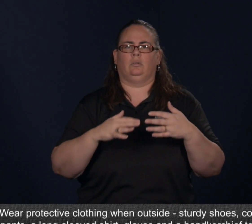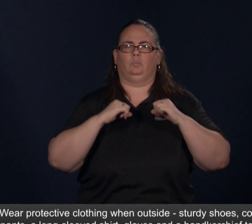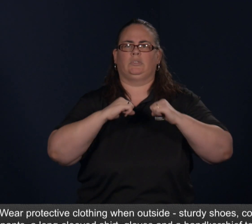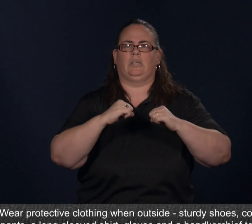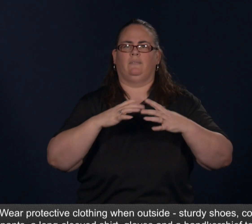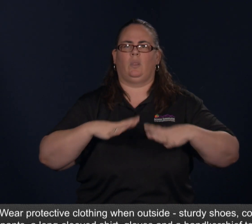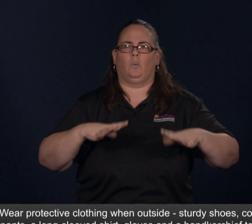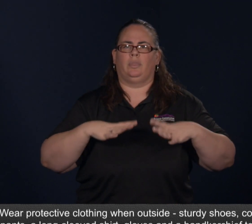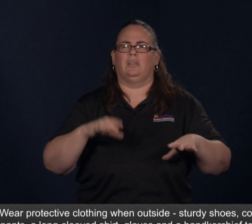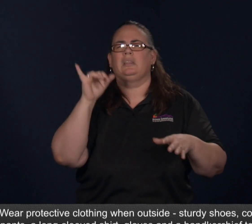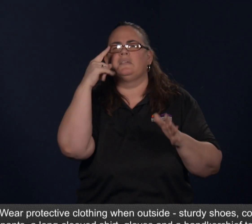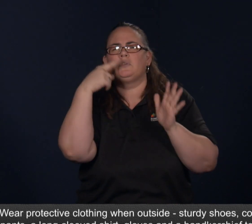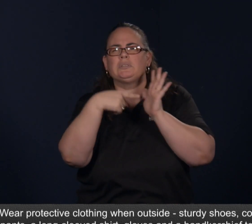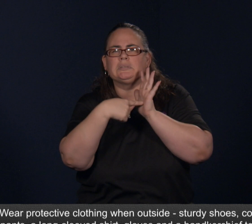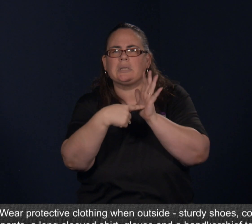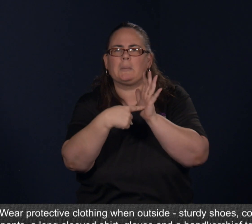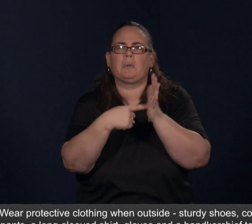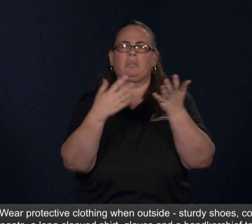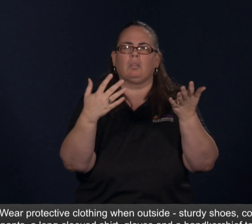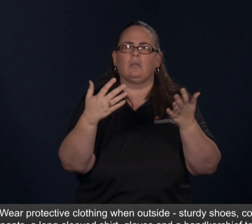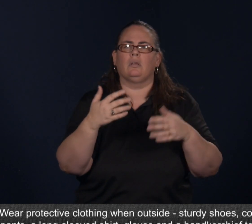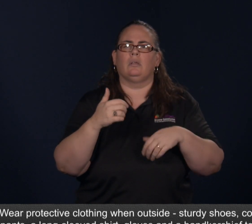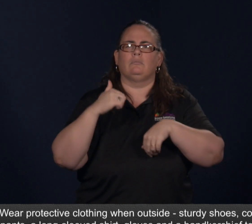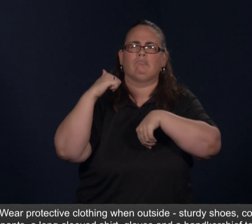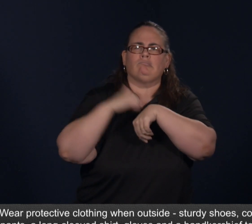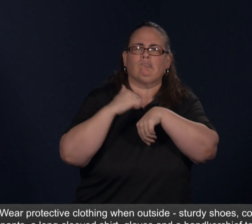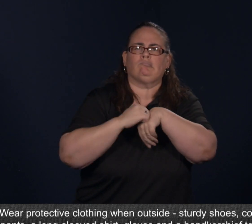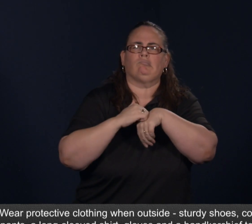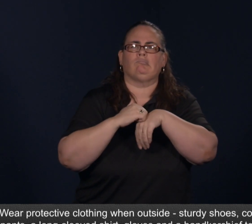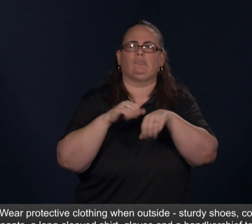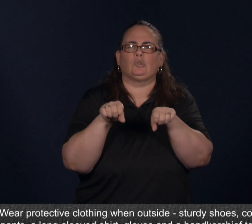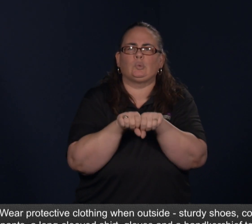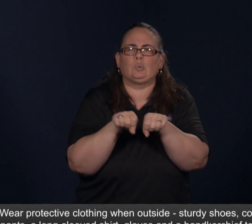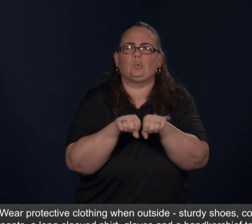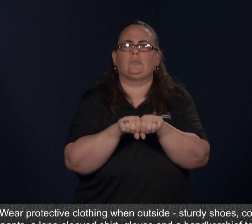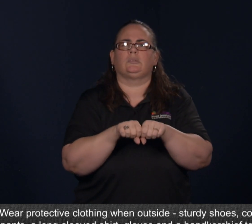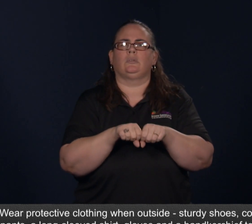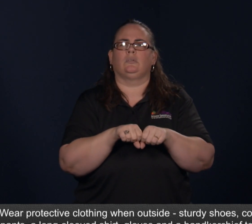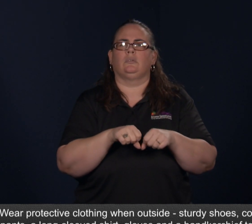Wear protective clothing when outside. Wear sturdy shoes,